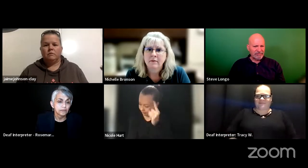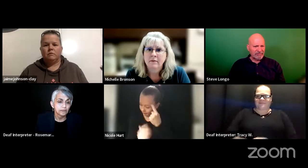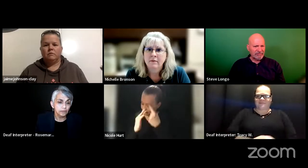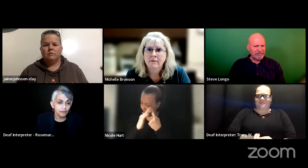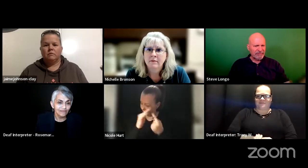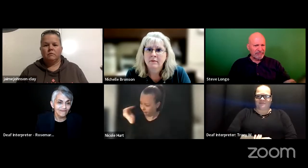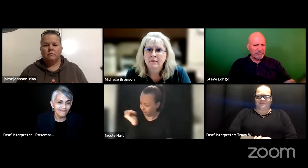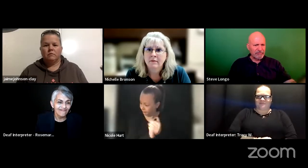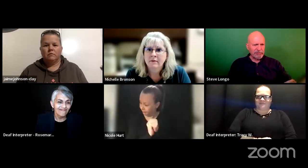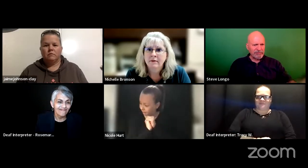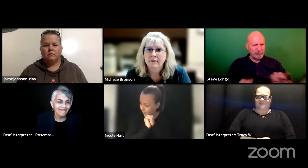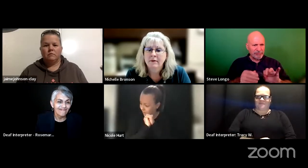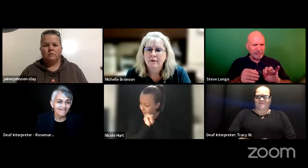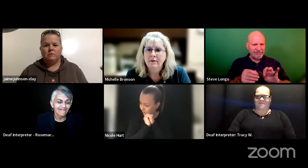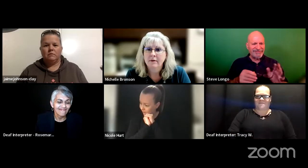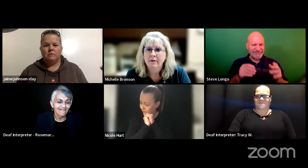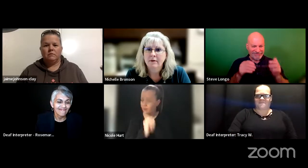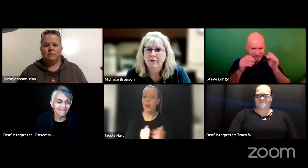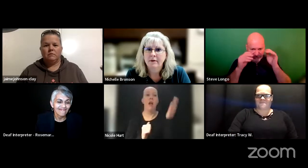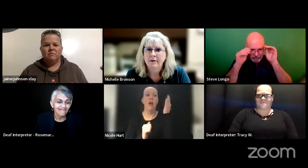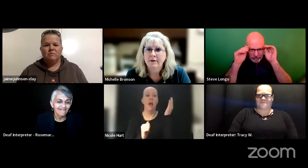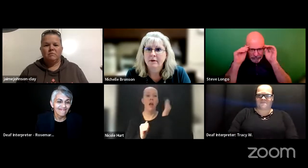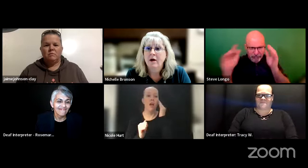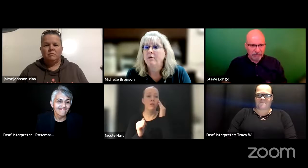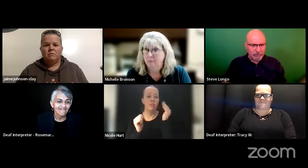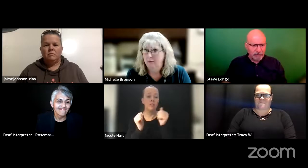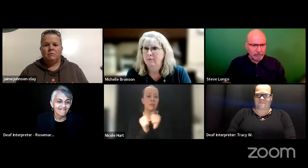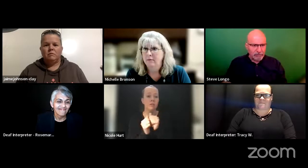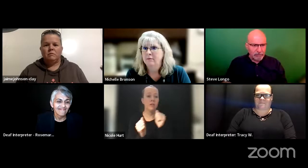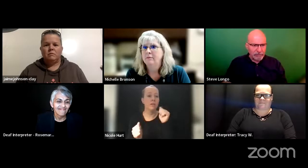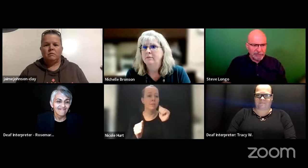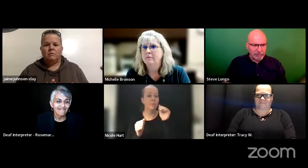I'm just trying to think, what was it I was going to say? Hang on.